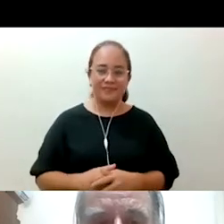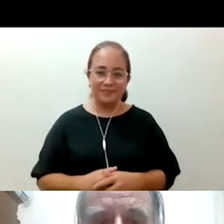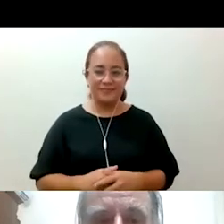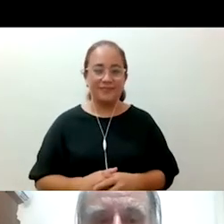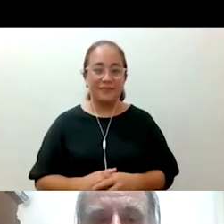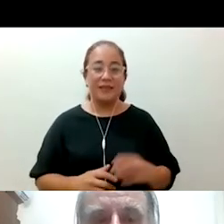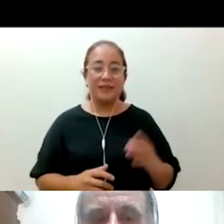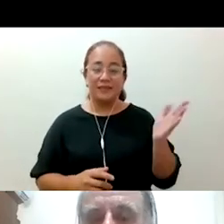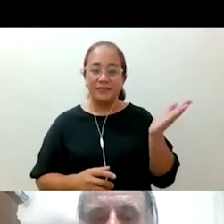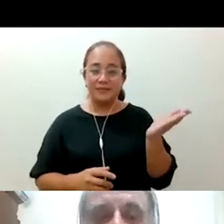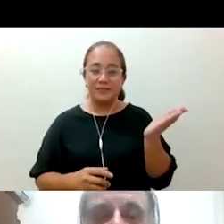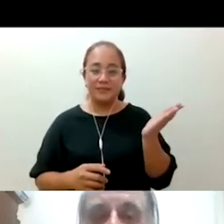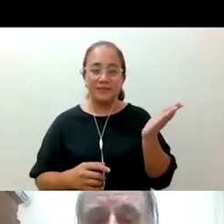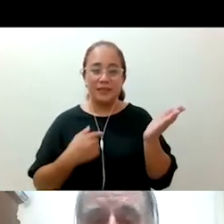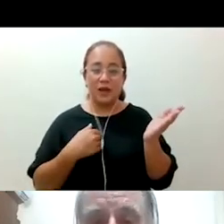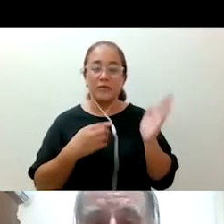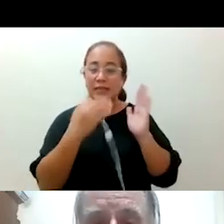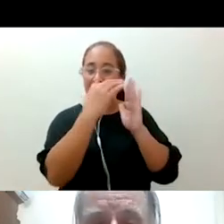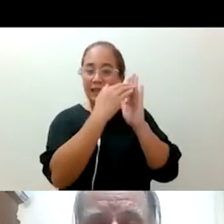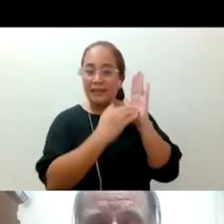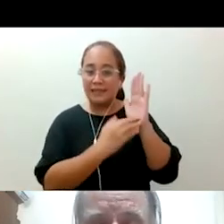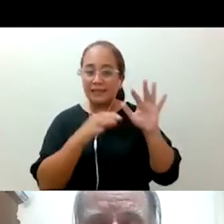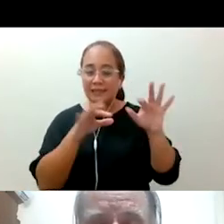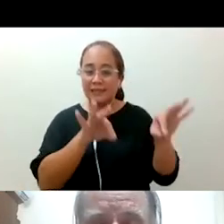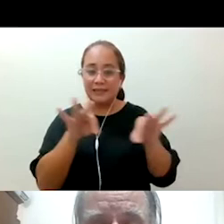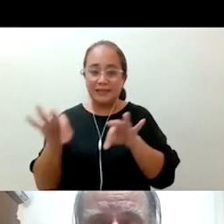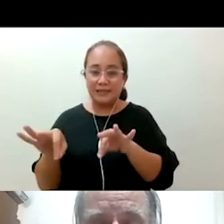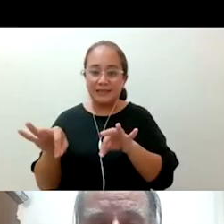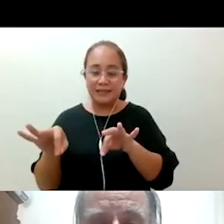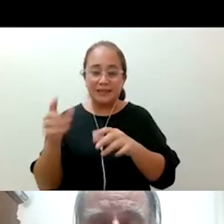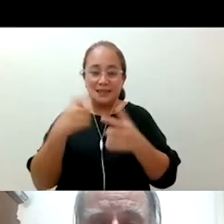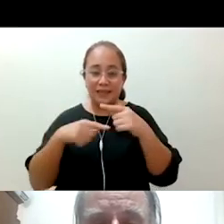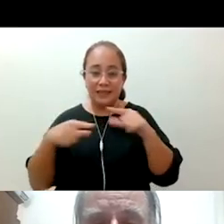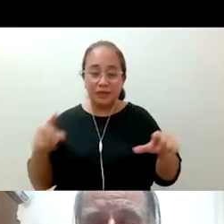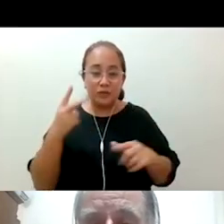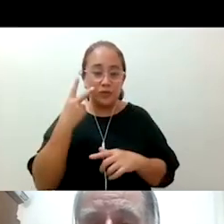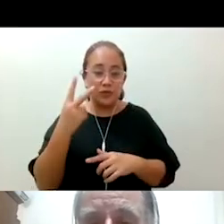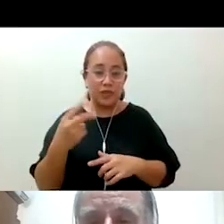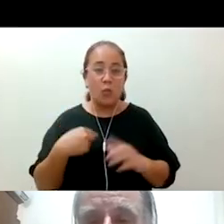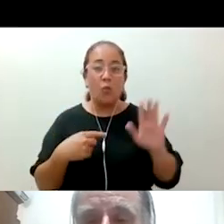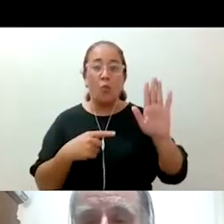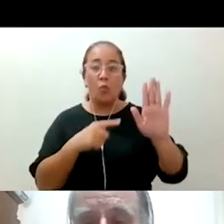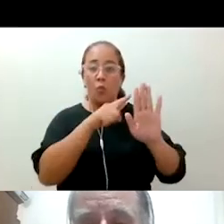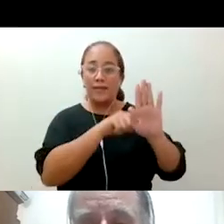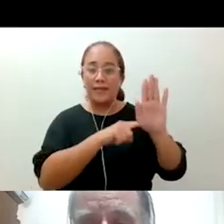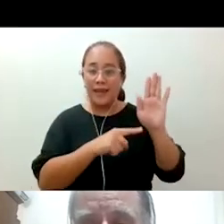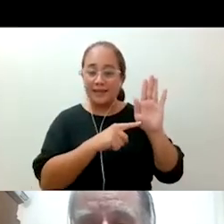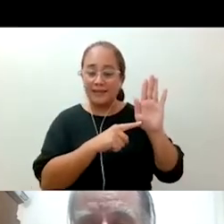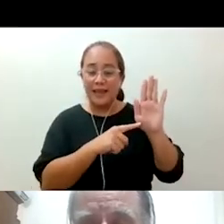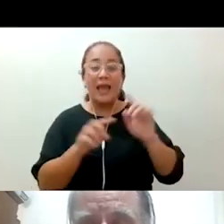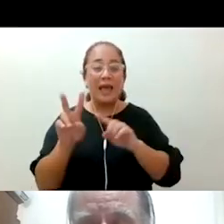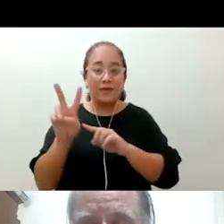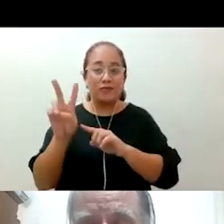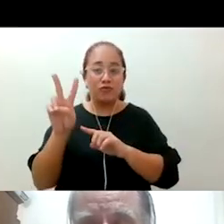this one is just a list of Ho Chi Minh City Sign Language. As you can see, there are one-handed signs and two-handed signs.